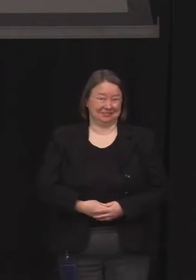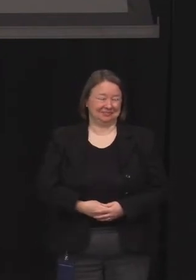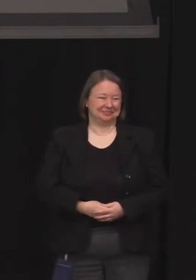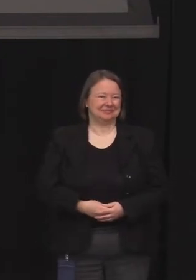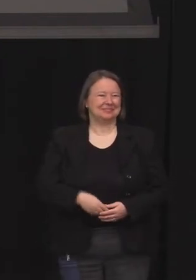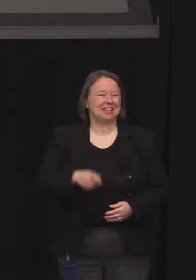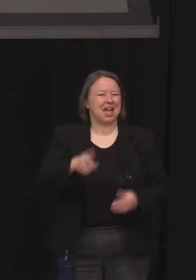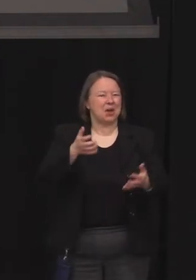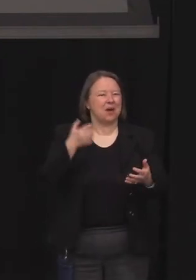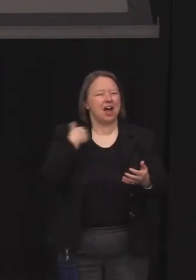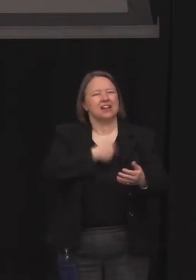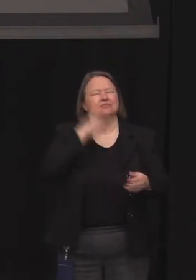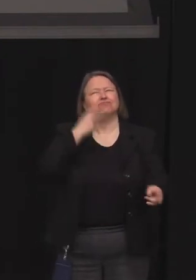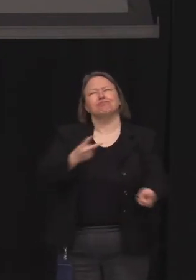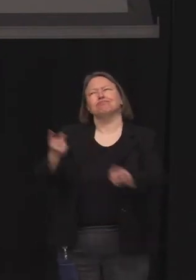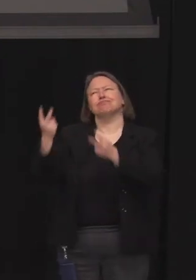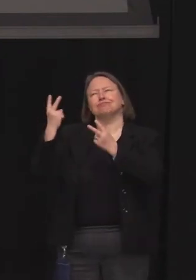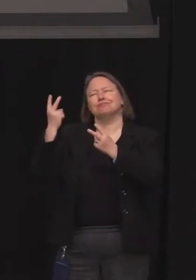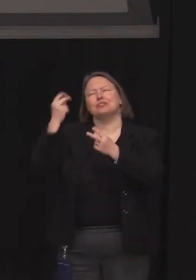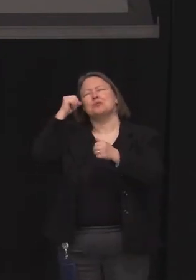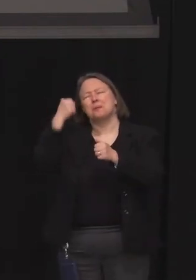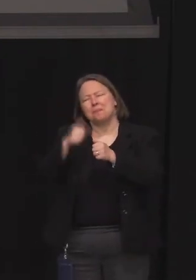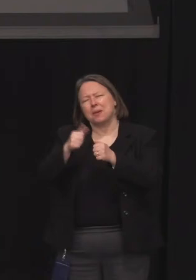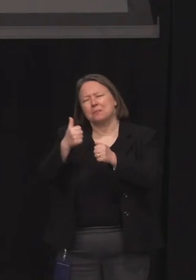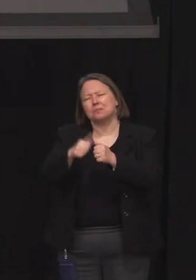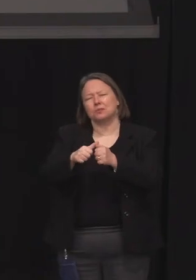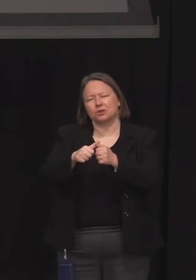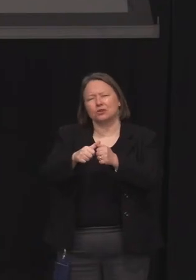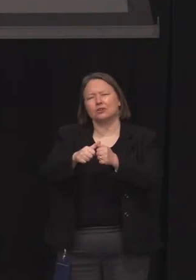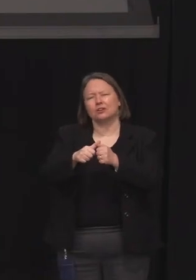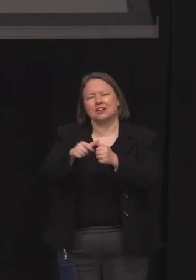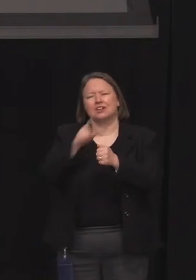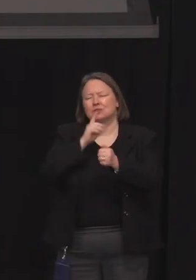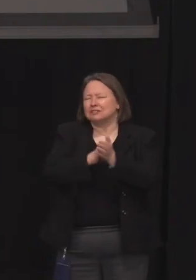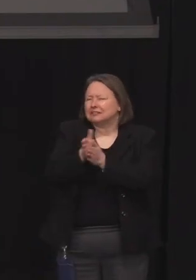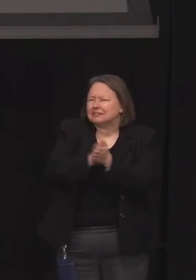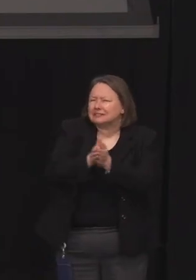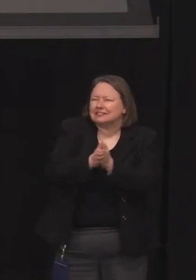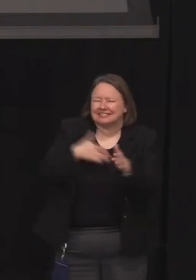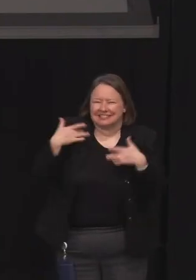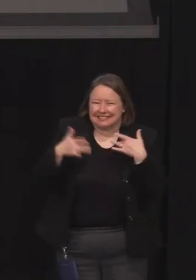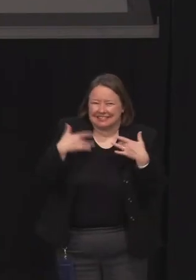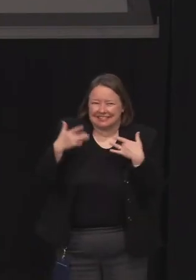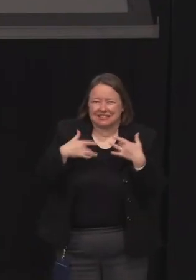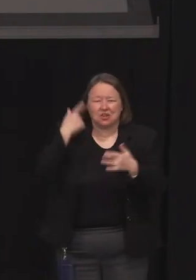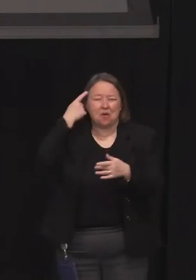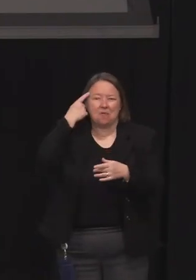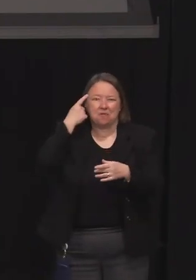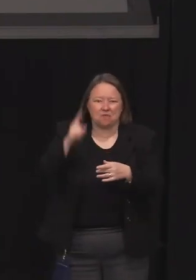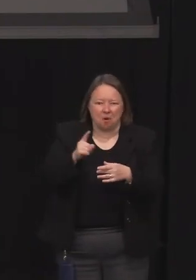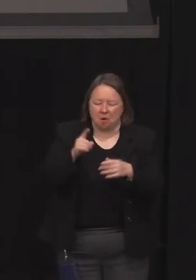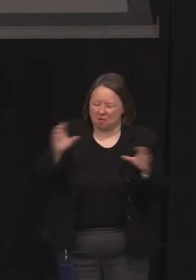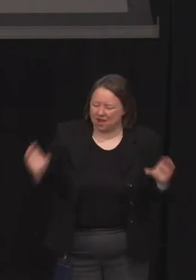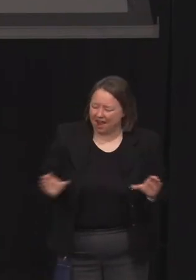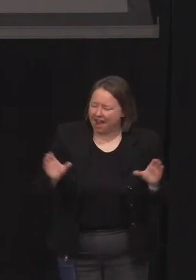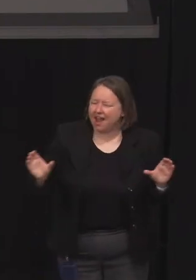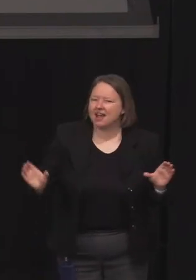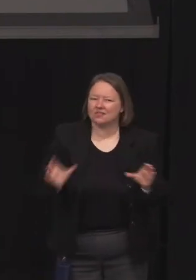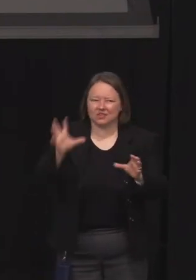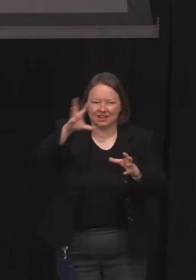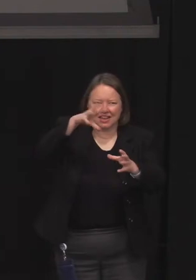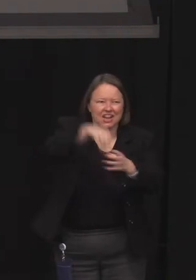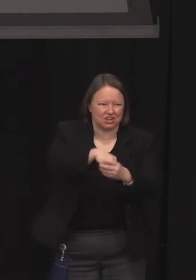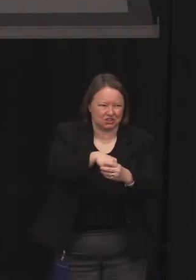I would like for us to recall and to remember his zest and his zeal for activism,